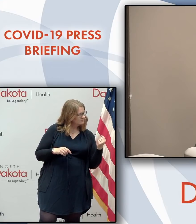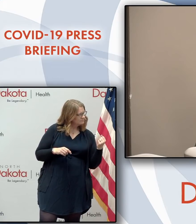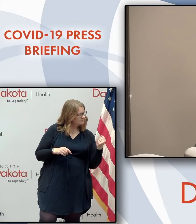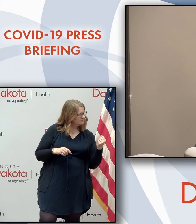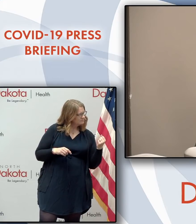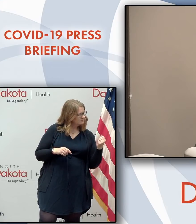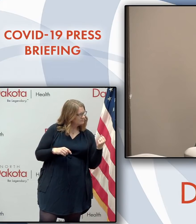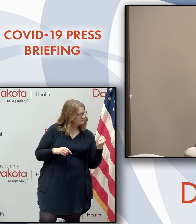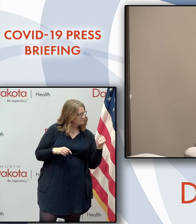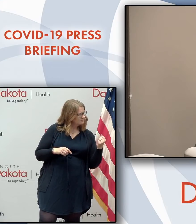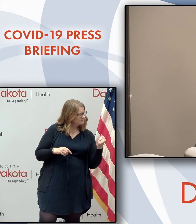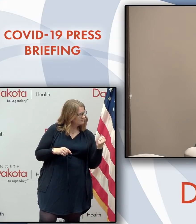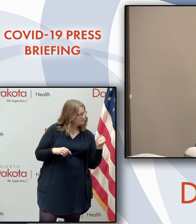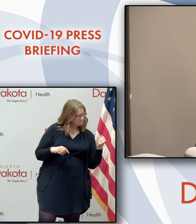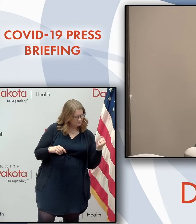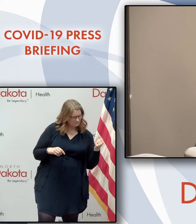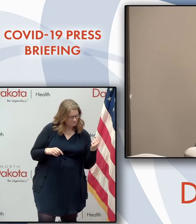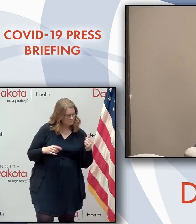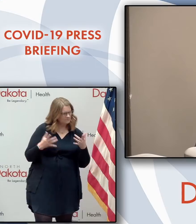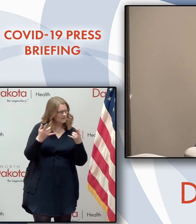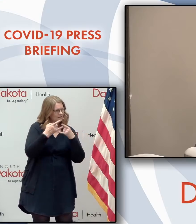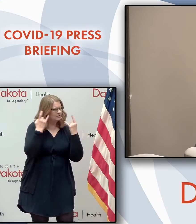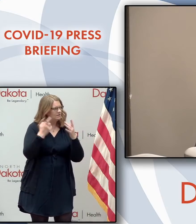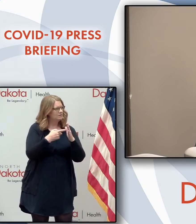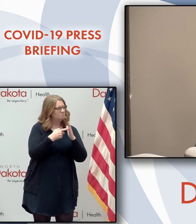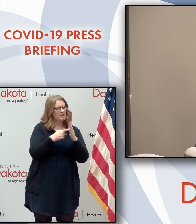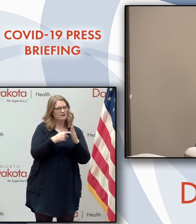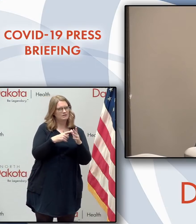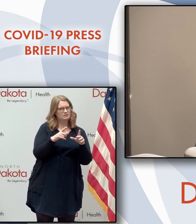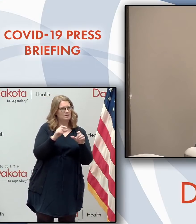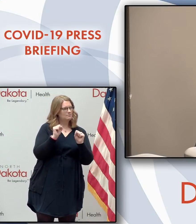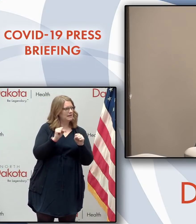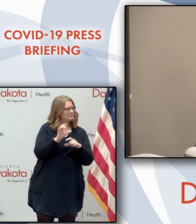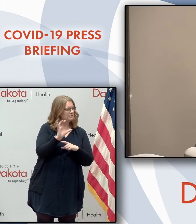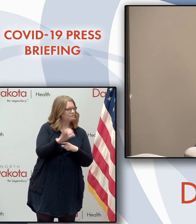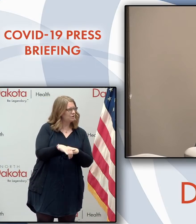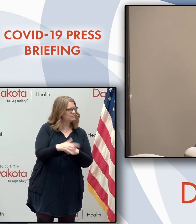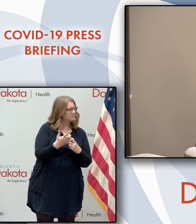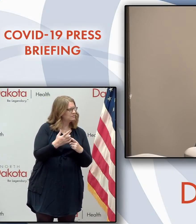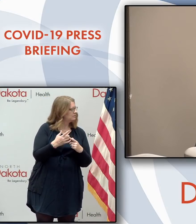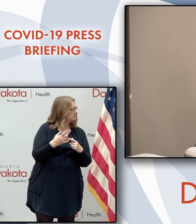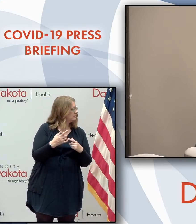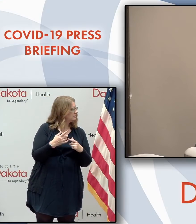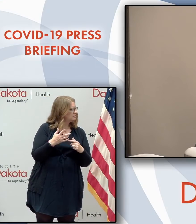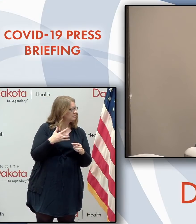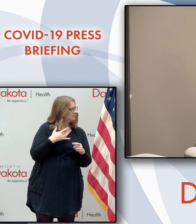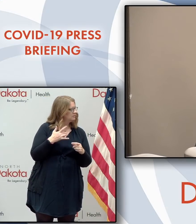them because you said you didn't think they'd be enforceable. Do you think these local governments have put down rules that won't be enforceable?